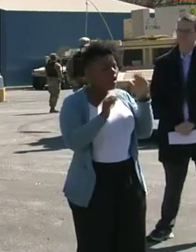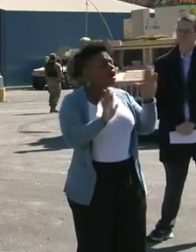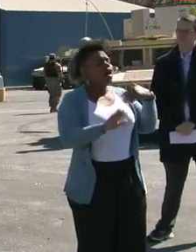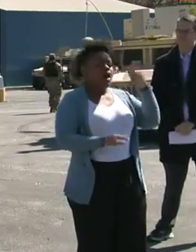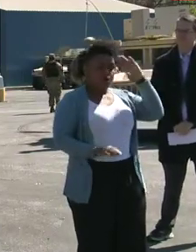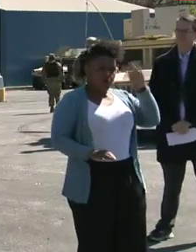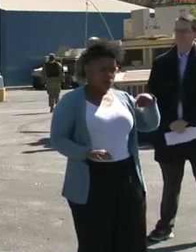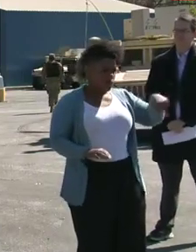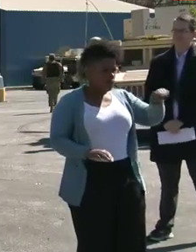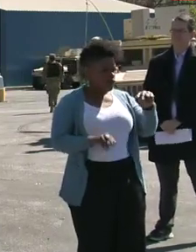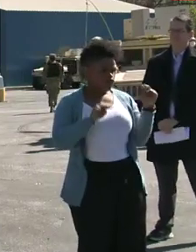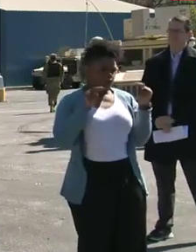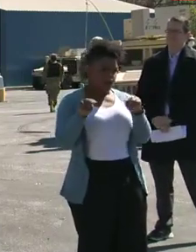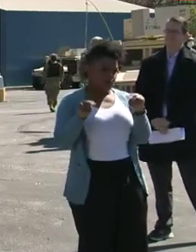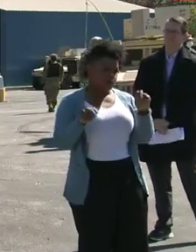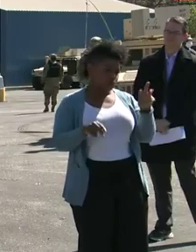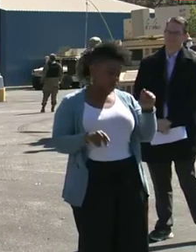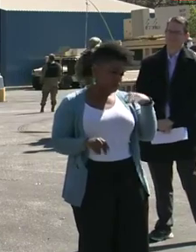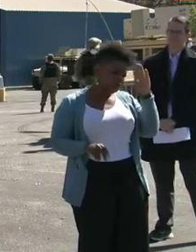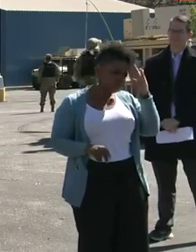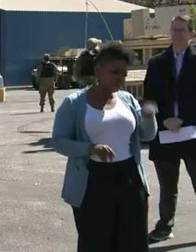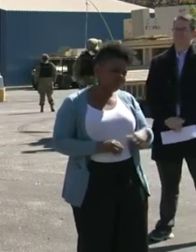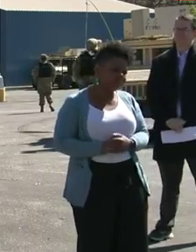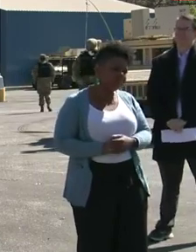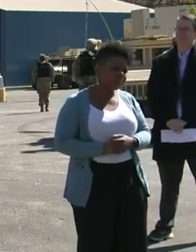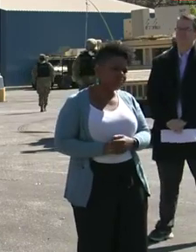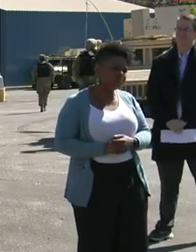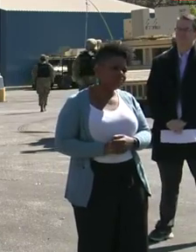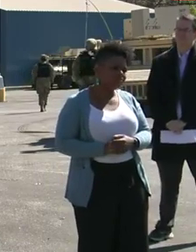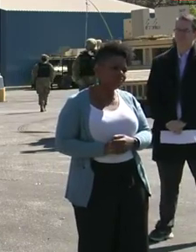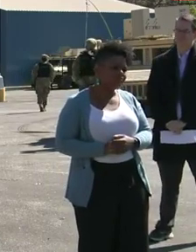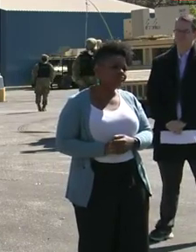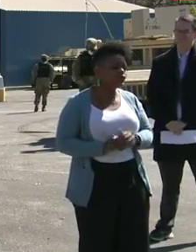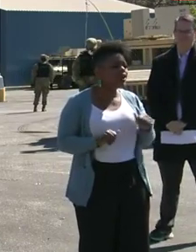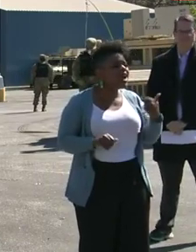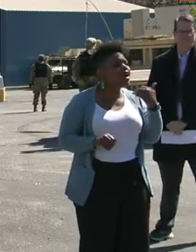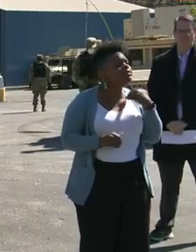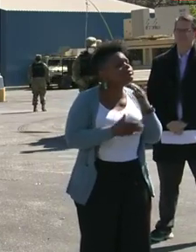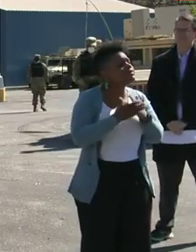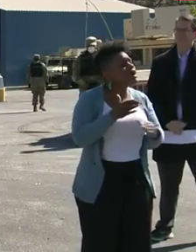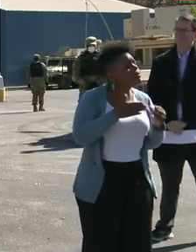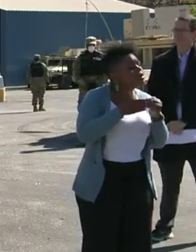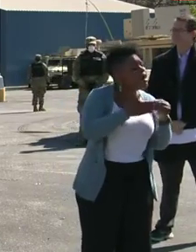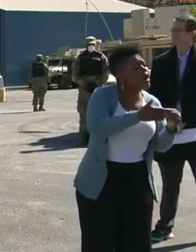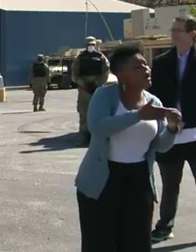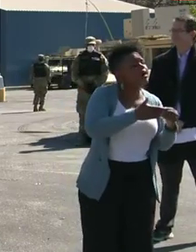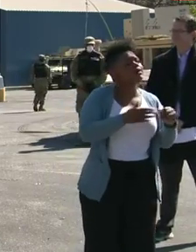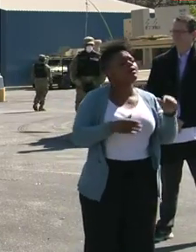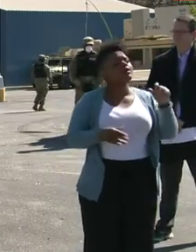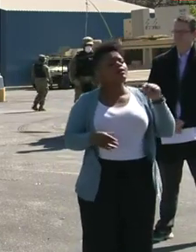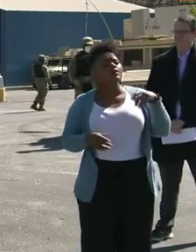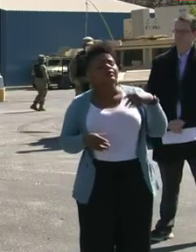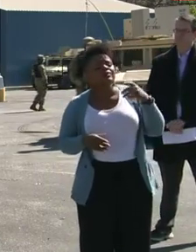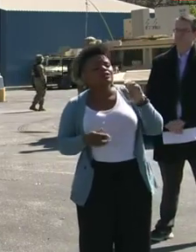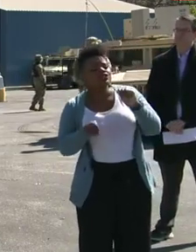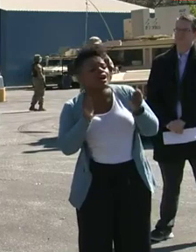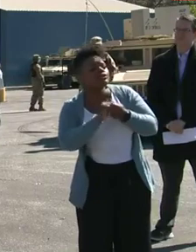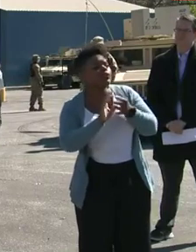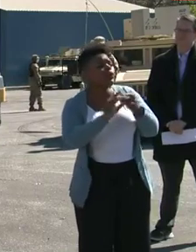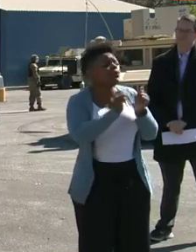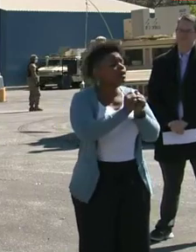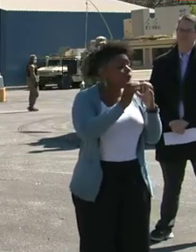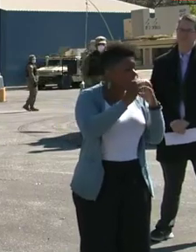news, and that there could be some guidance changes around masks. And our most